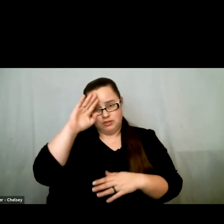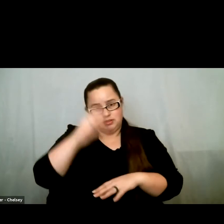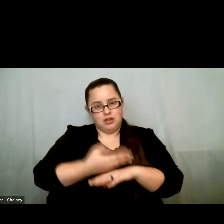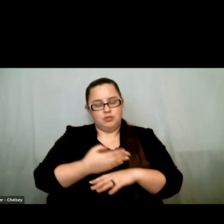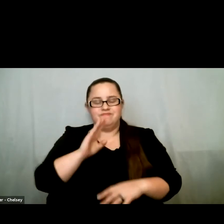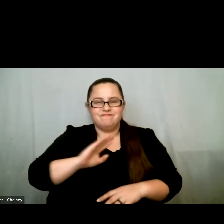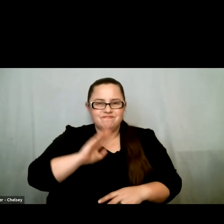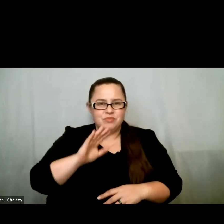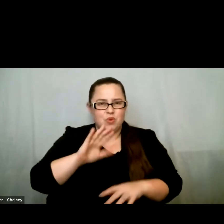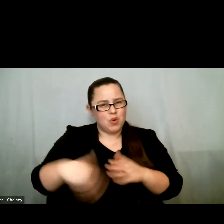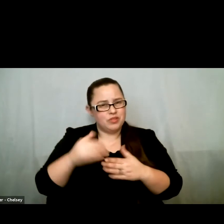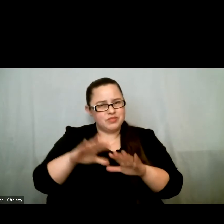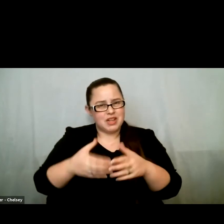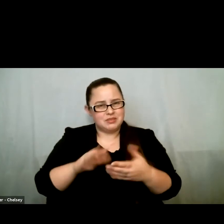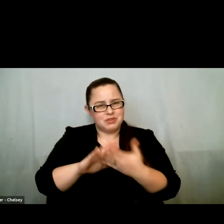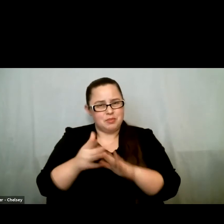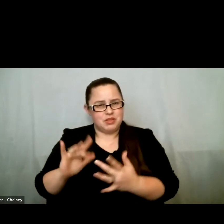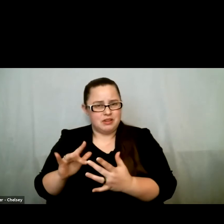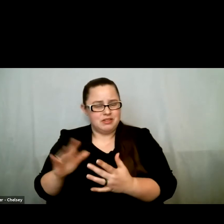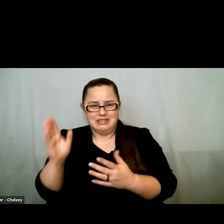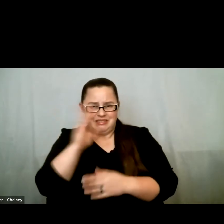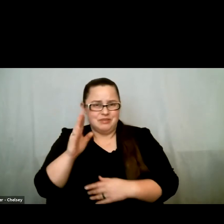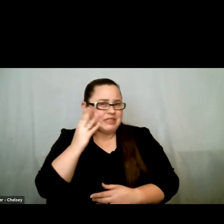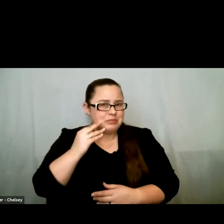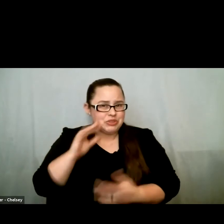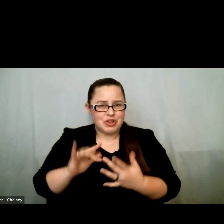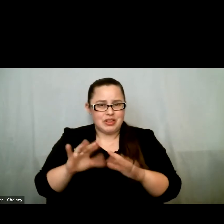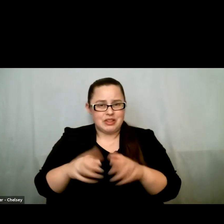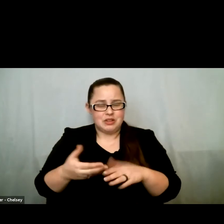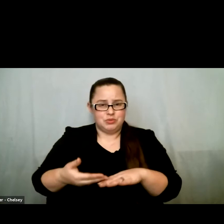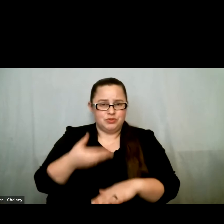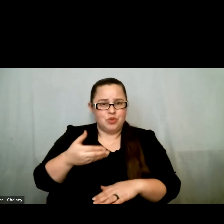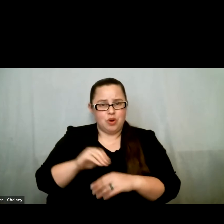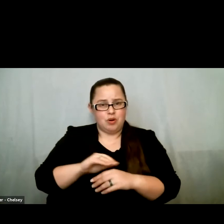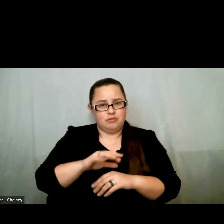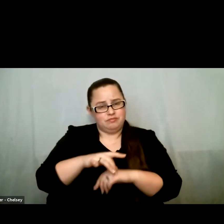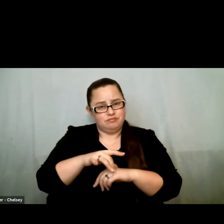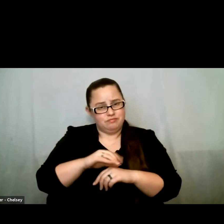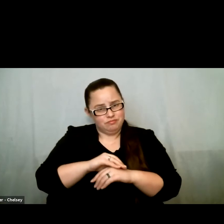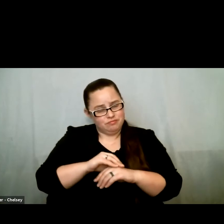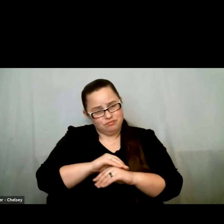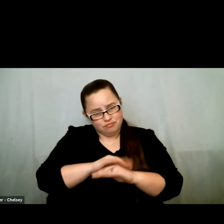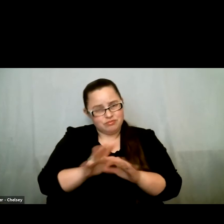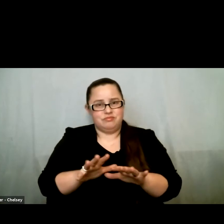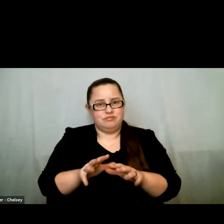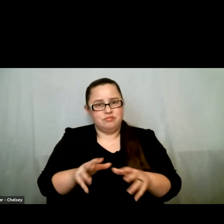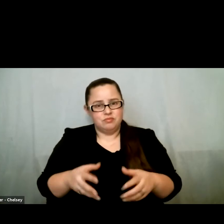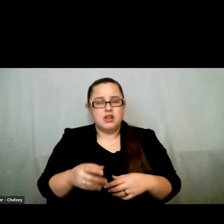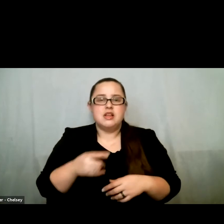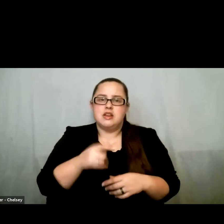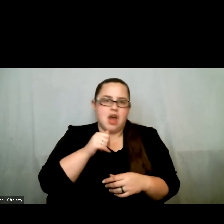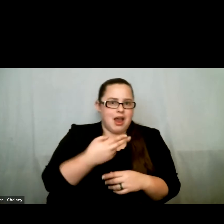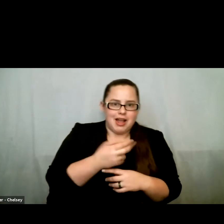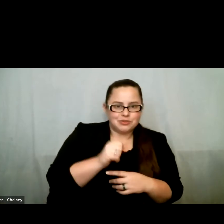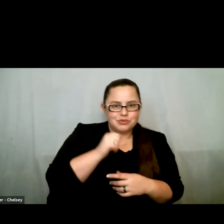online. He had never taken an online class before the pandemic. Not in high school, not in college. I also have a son in high